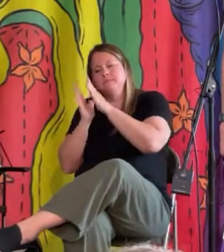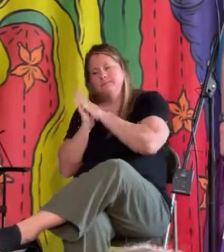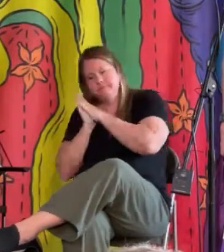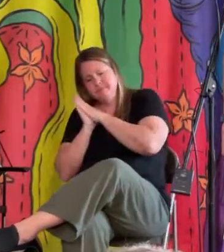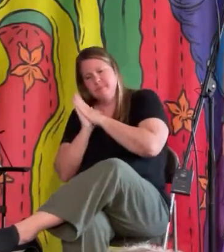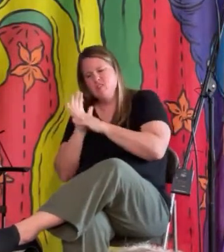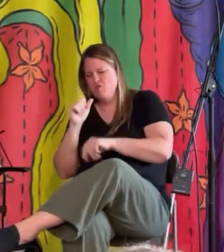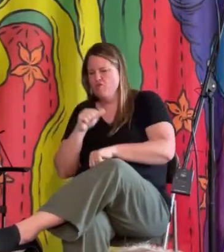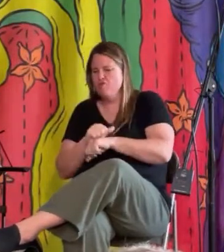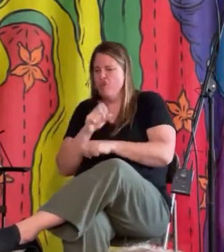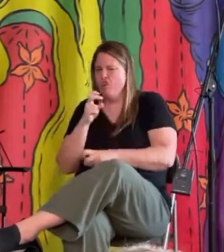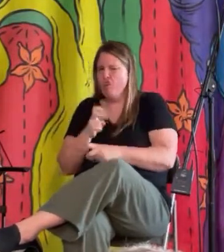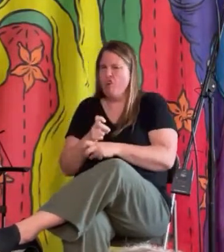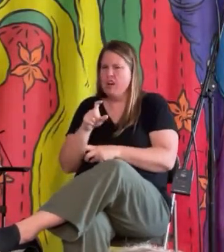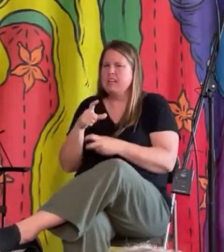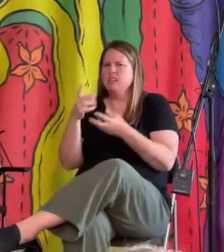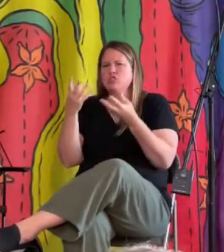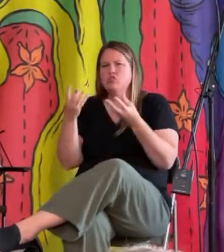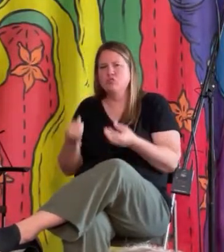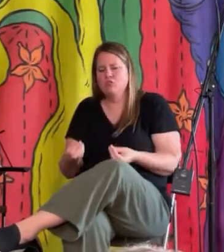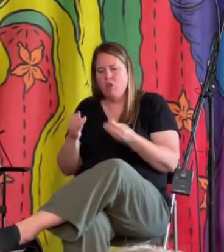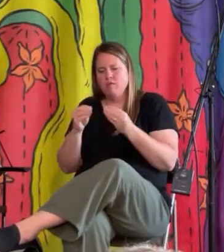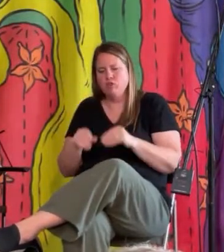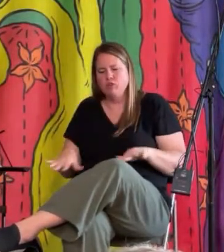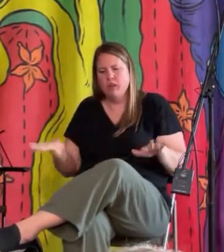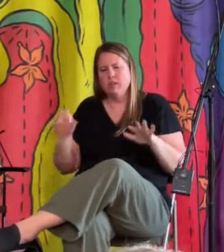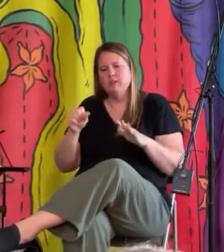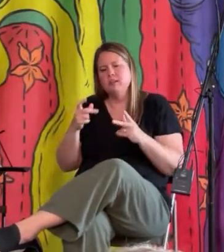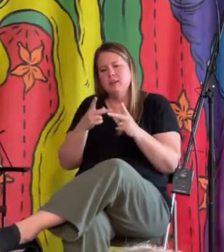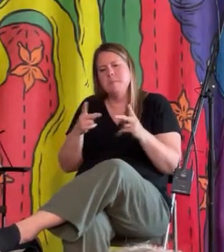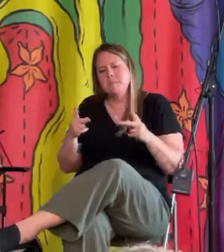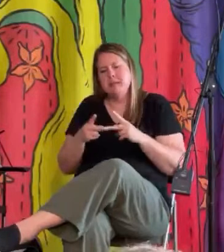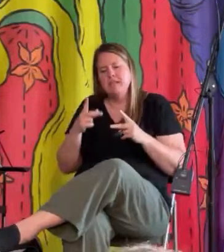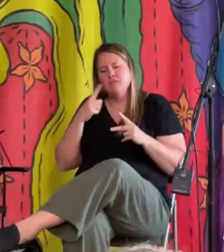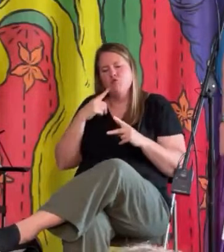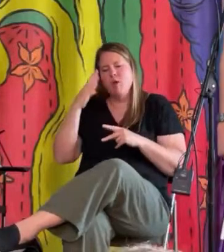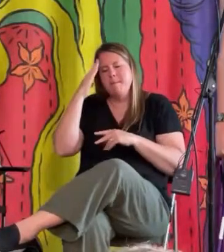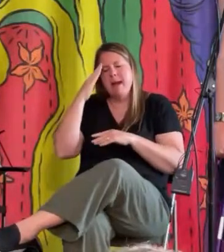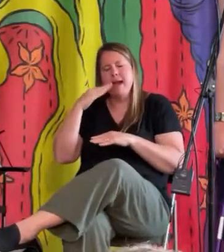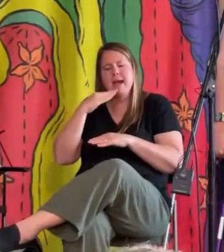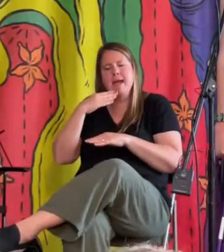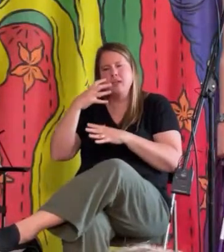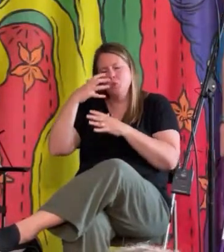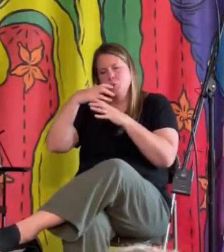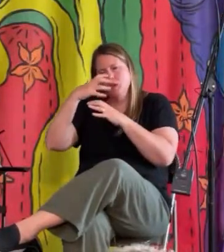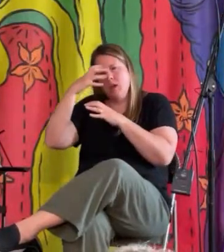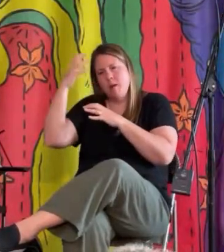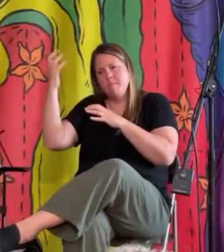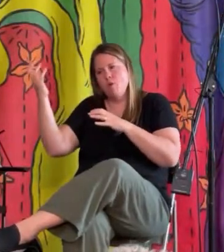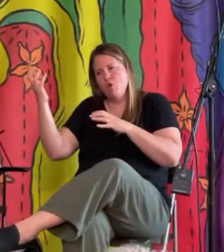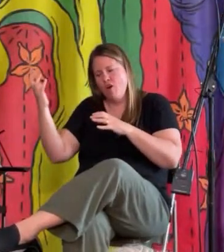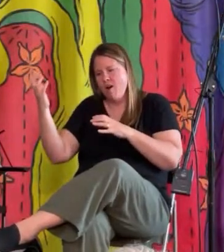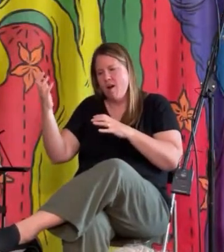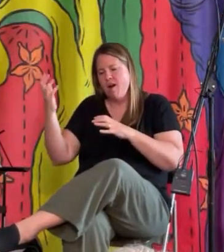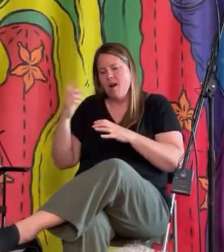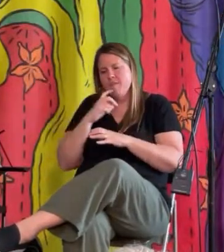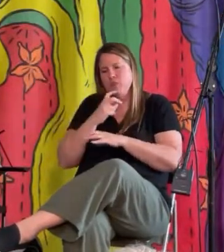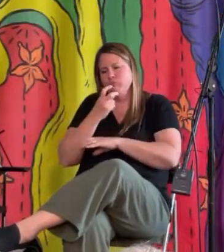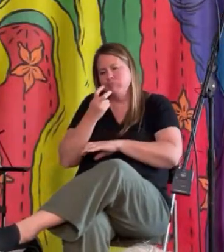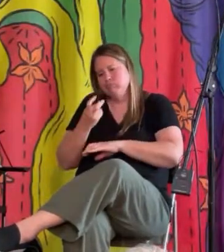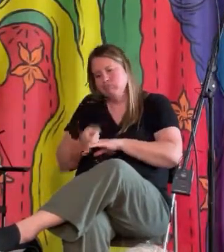ground. Yes, a place for the top of my head to come off, to nuzzle into the earth, to